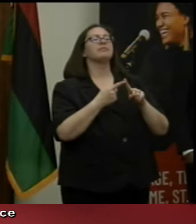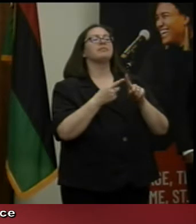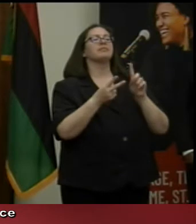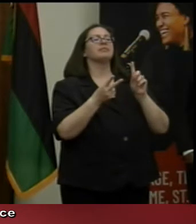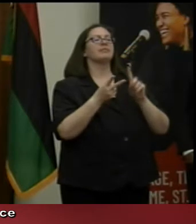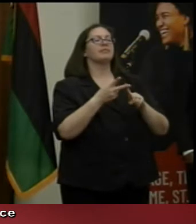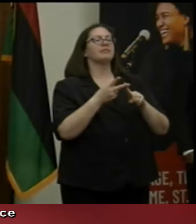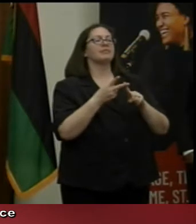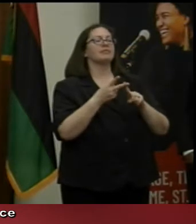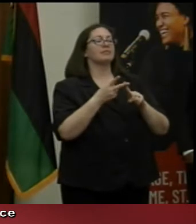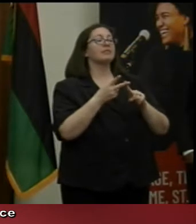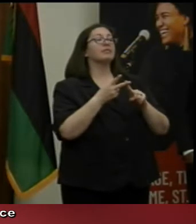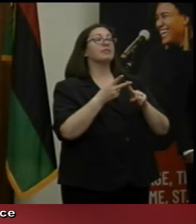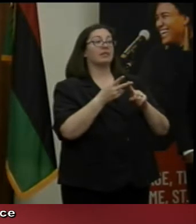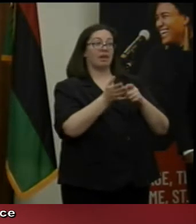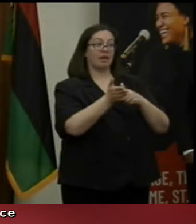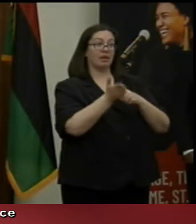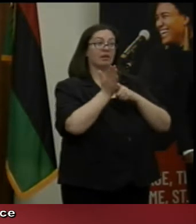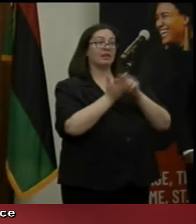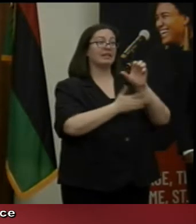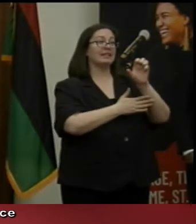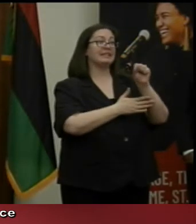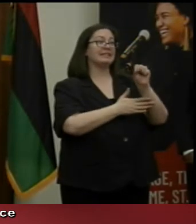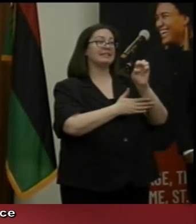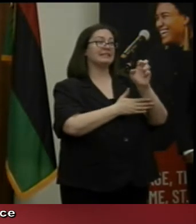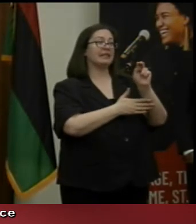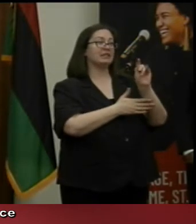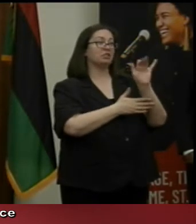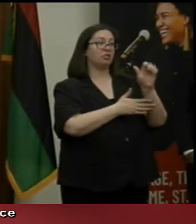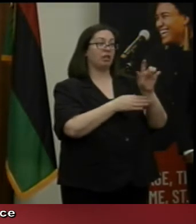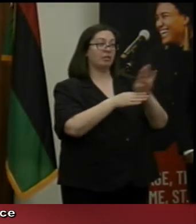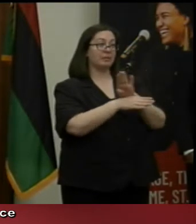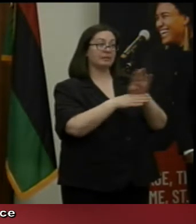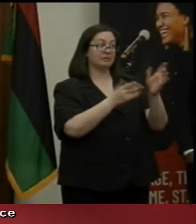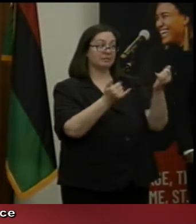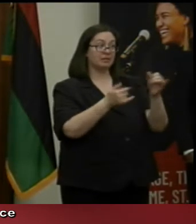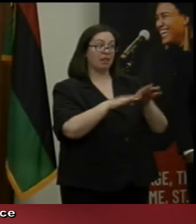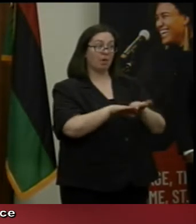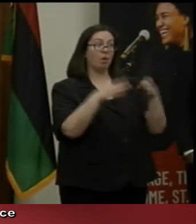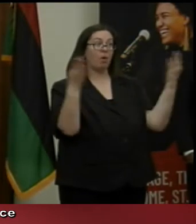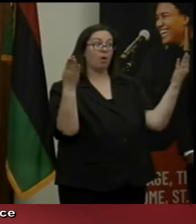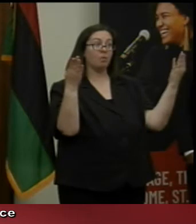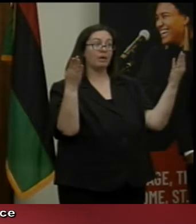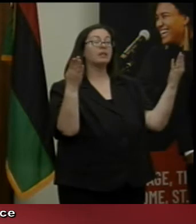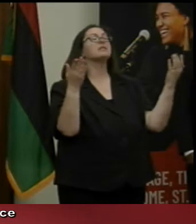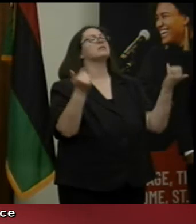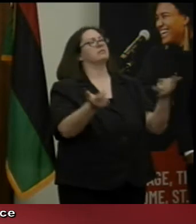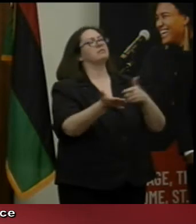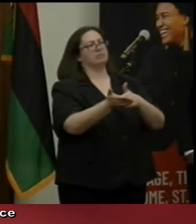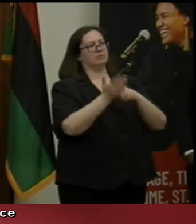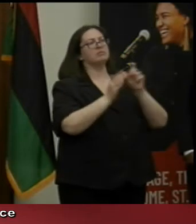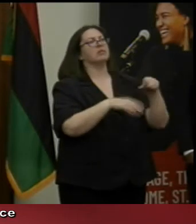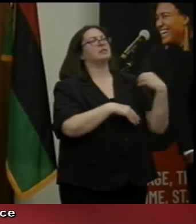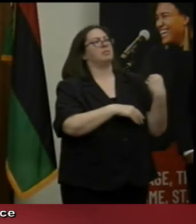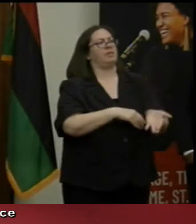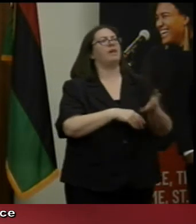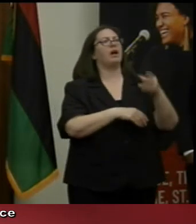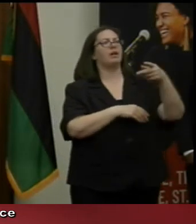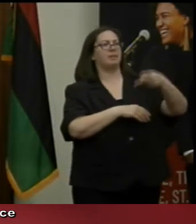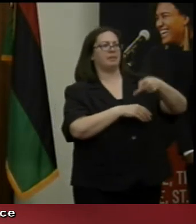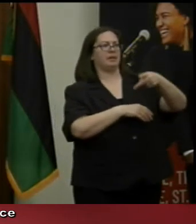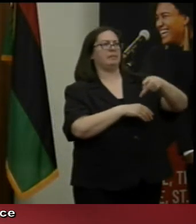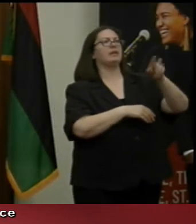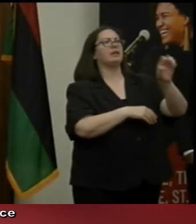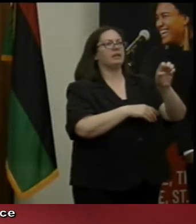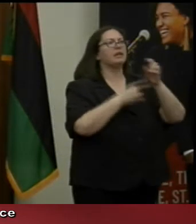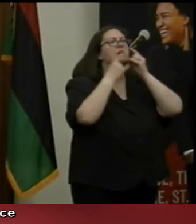that essential businesses that are allowed to remain open are also required to provide PPE, the appropriate